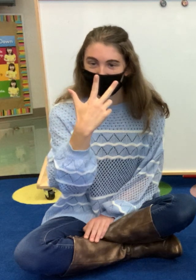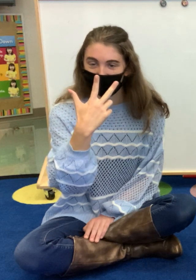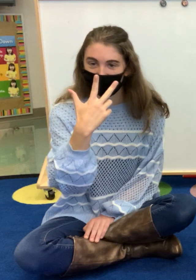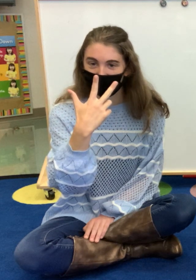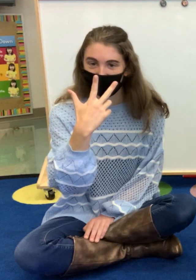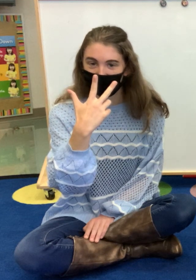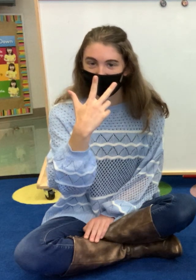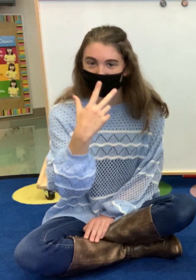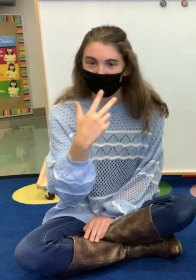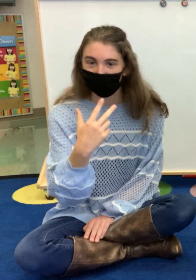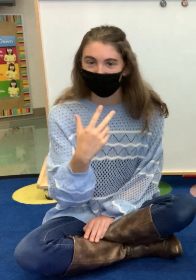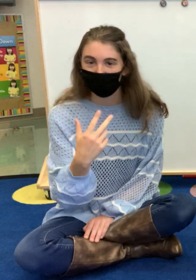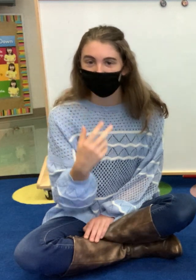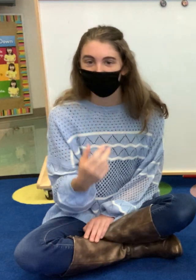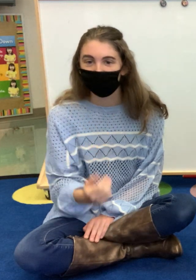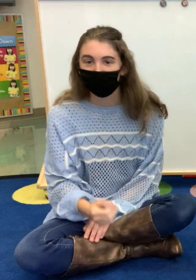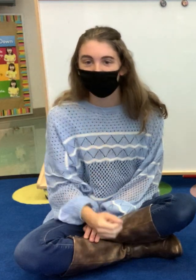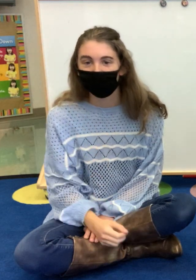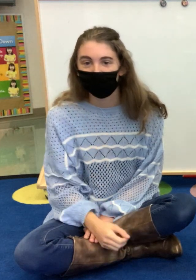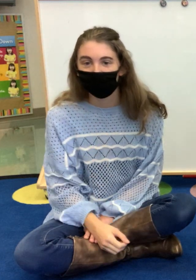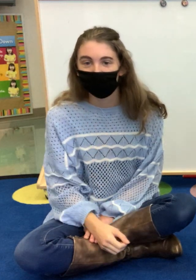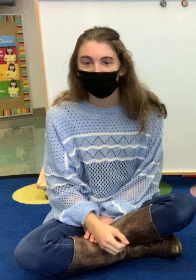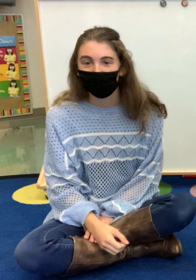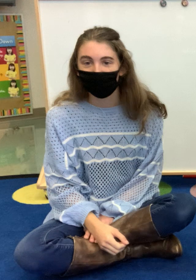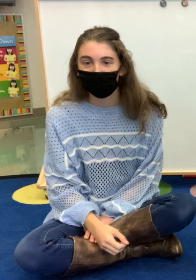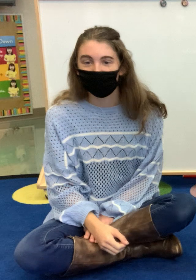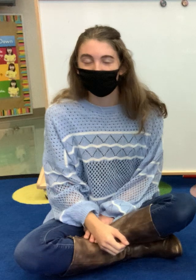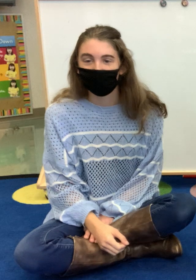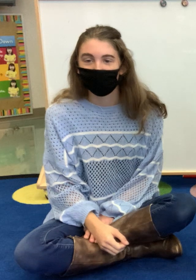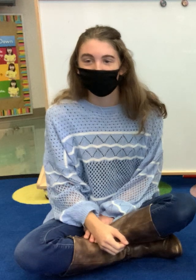koalas. They're fast asleep.